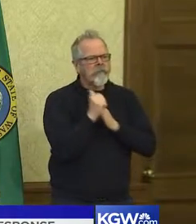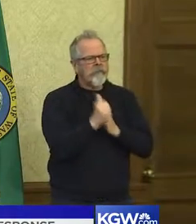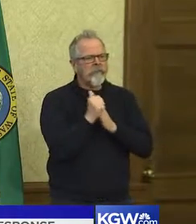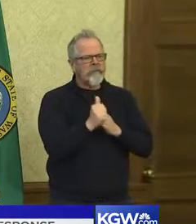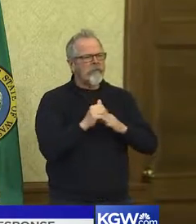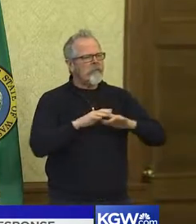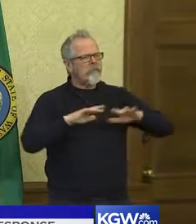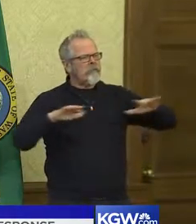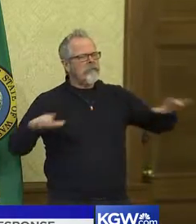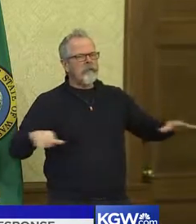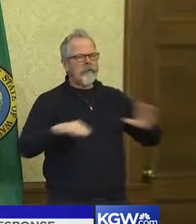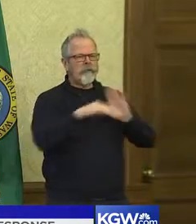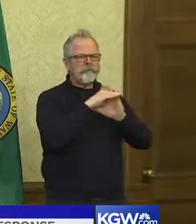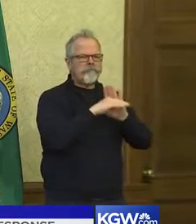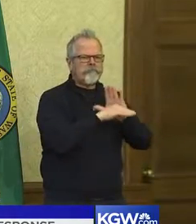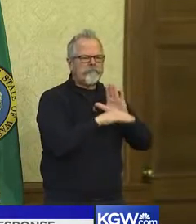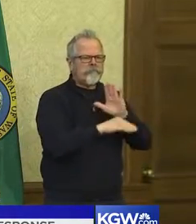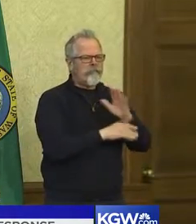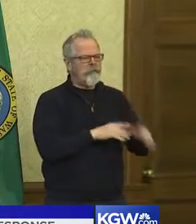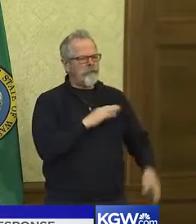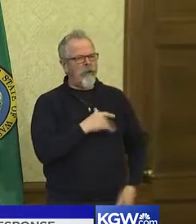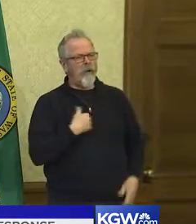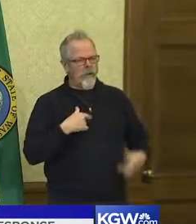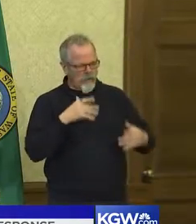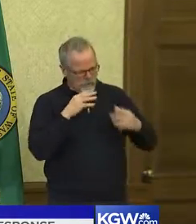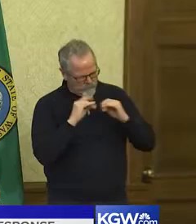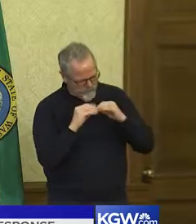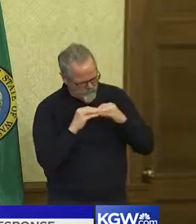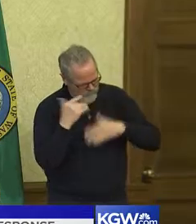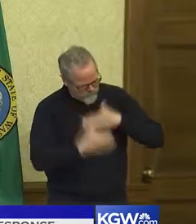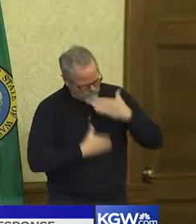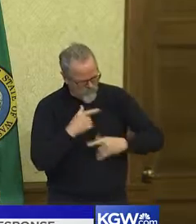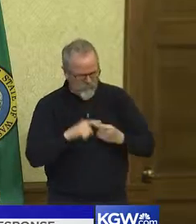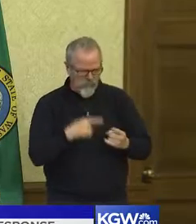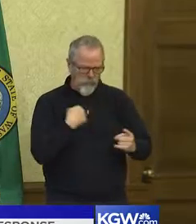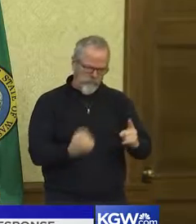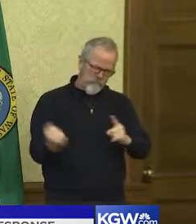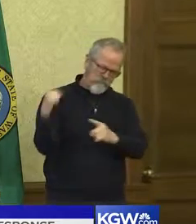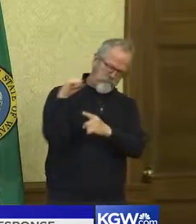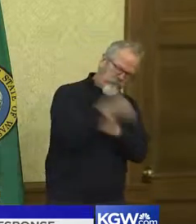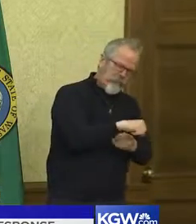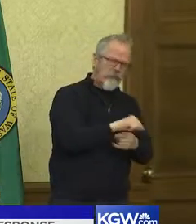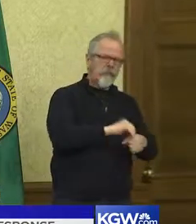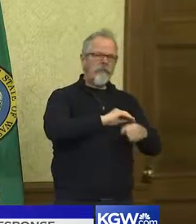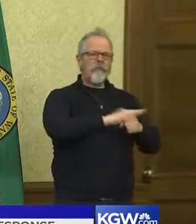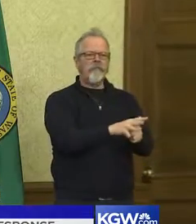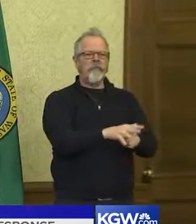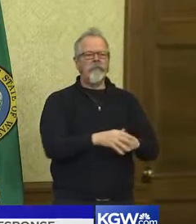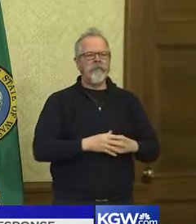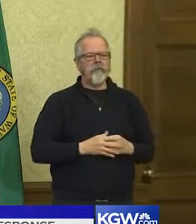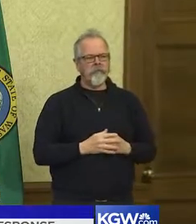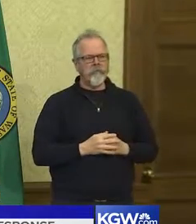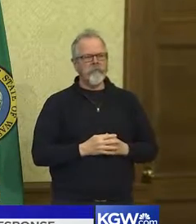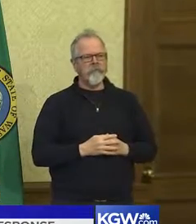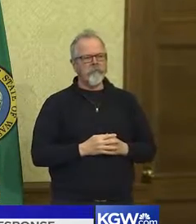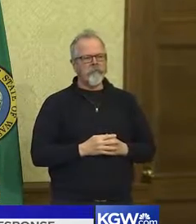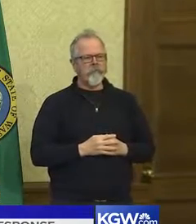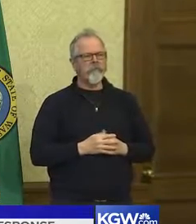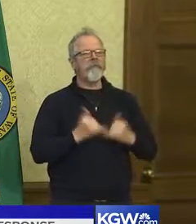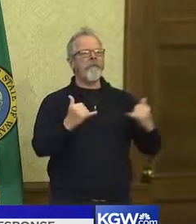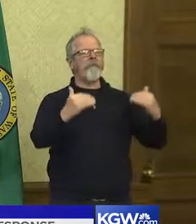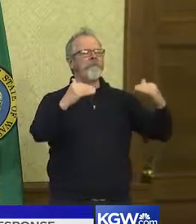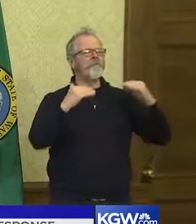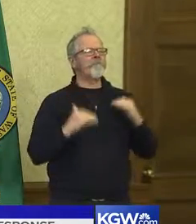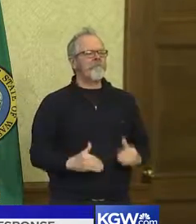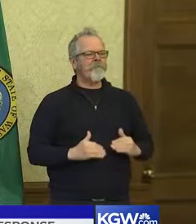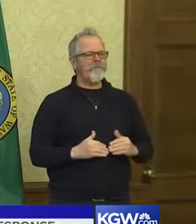beat this. We only have time for a few more. Next, we go to Hannah Scott with Power Radio. Governor, similar